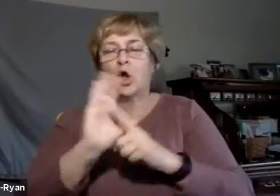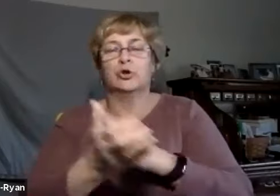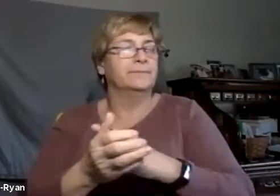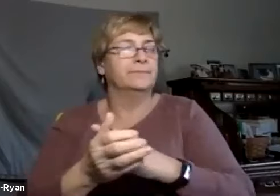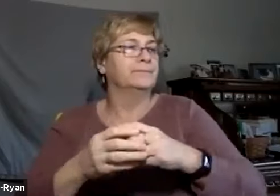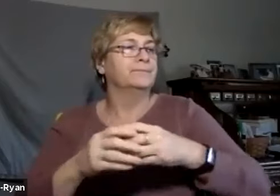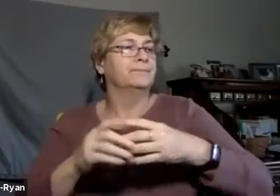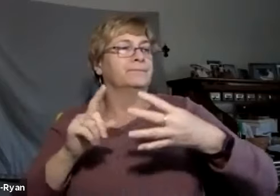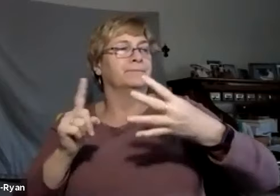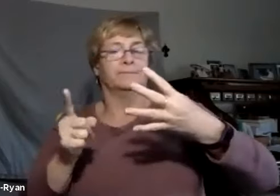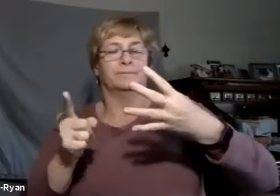communities